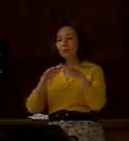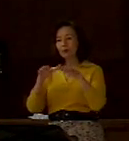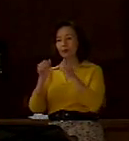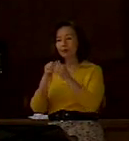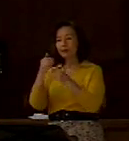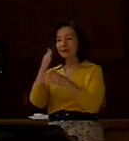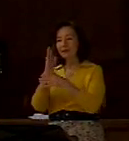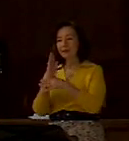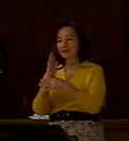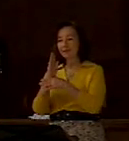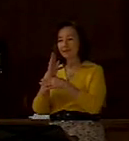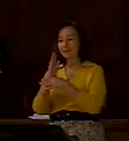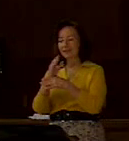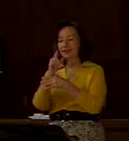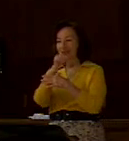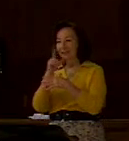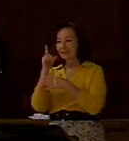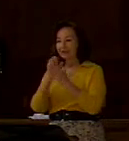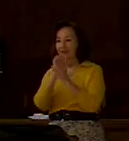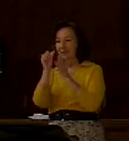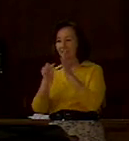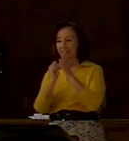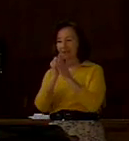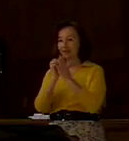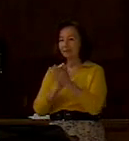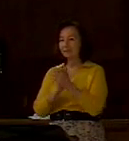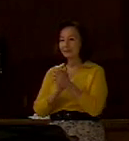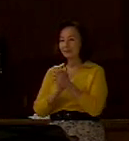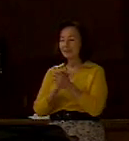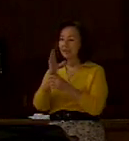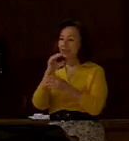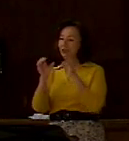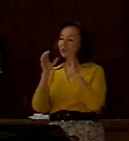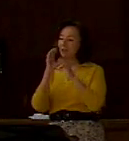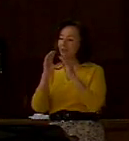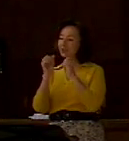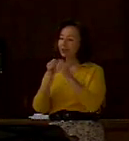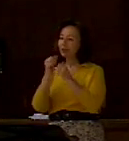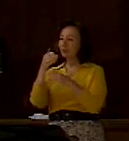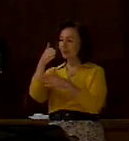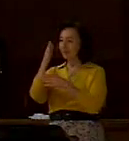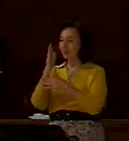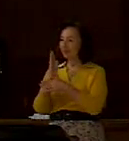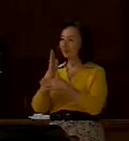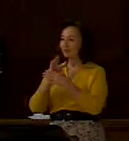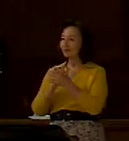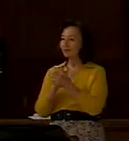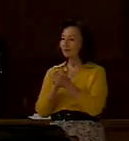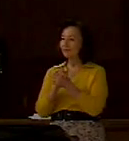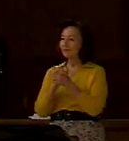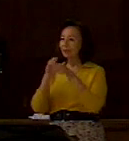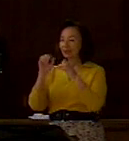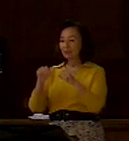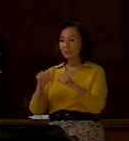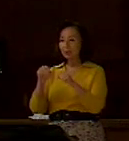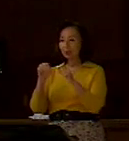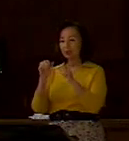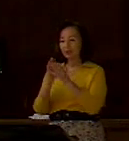God during this Lenten season. And in your conversations with God, may you